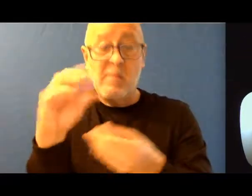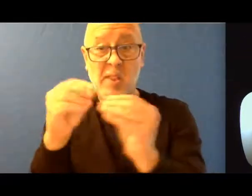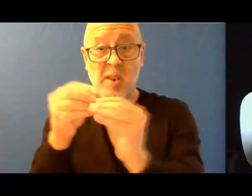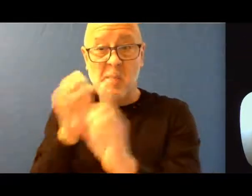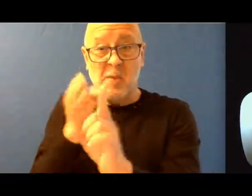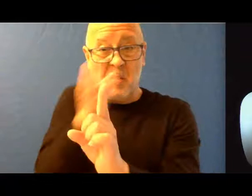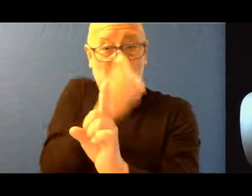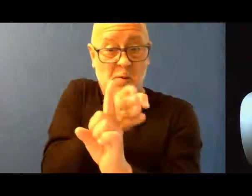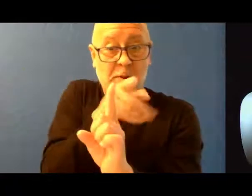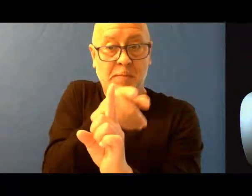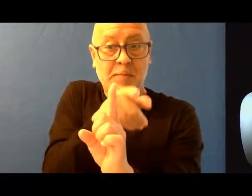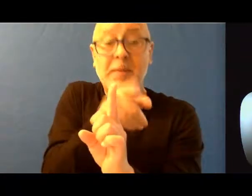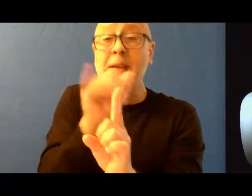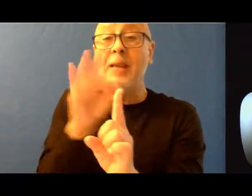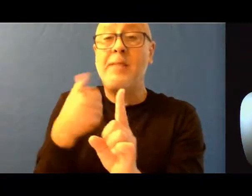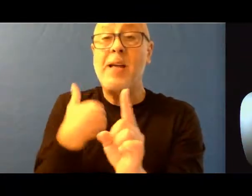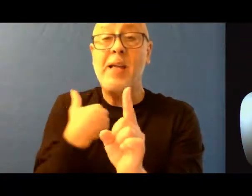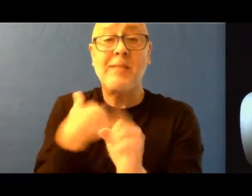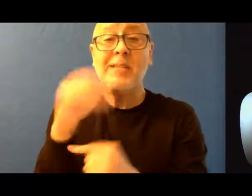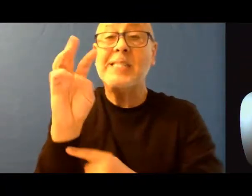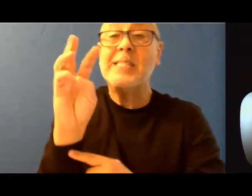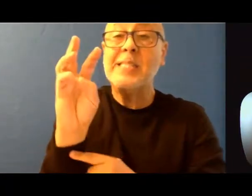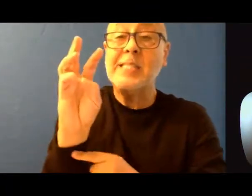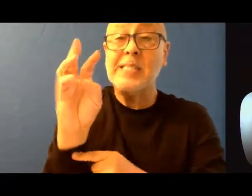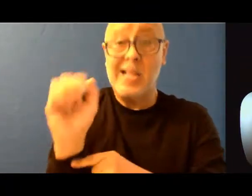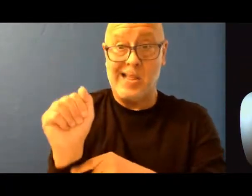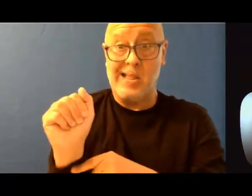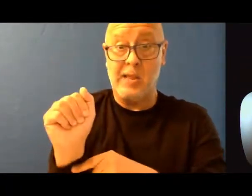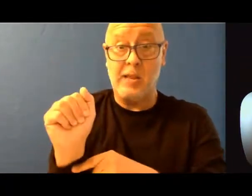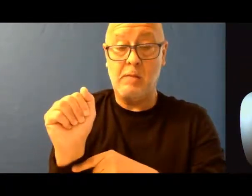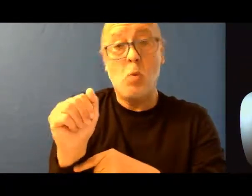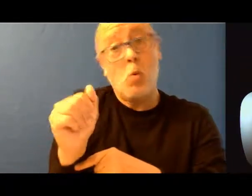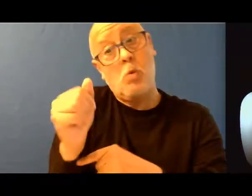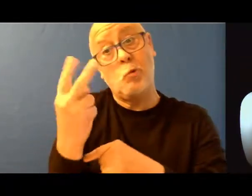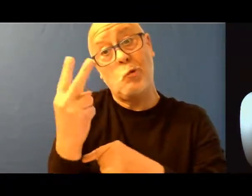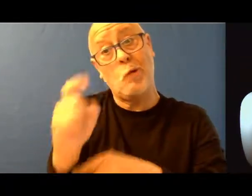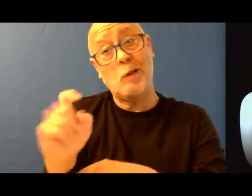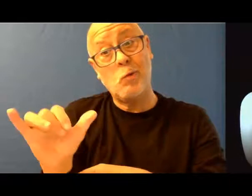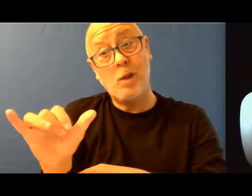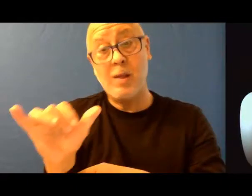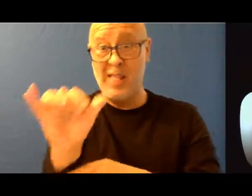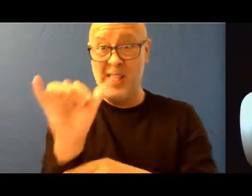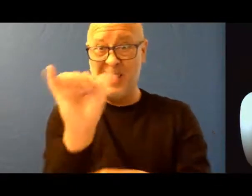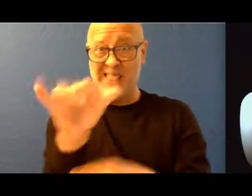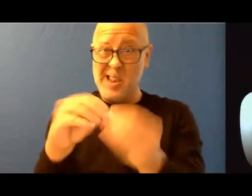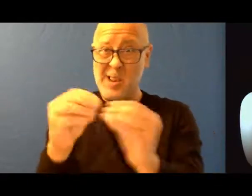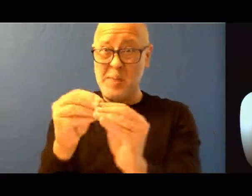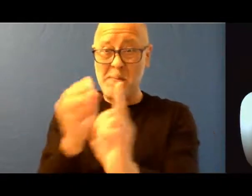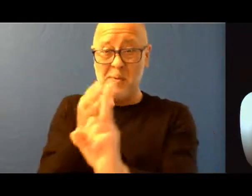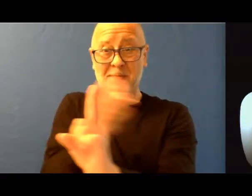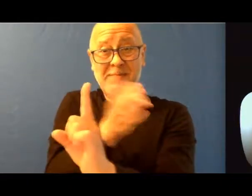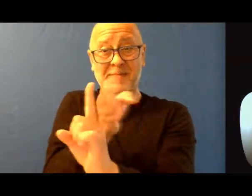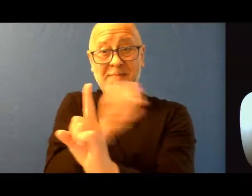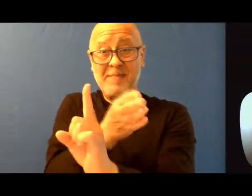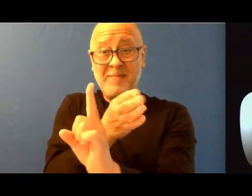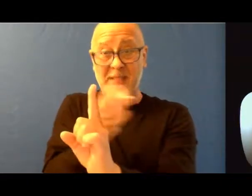if I have 6a and 2xy, the number in front of that variable, the letter,